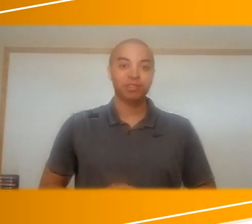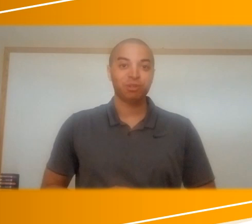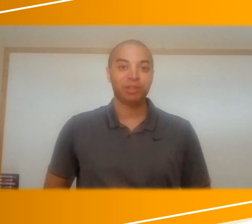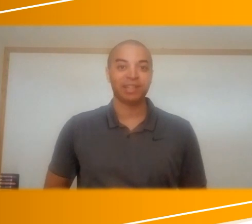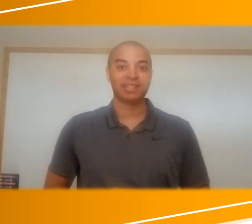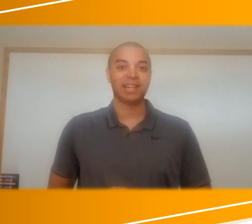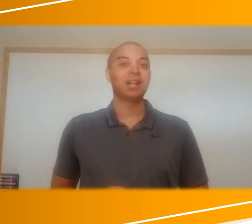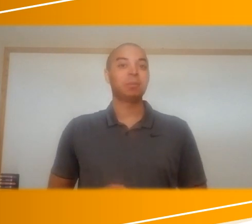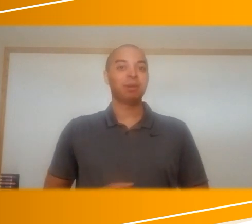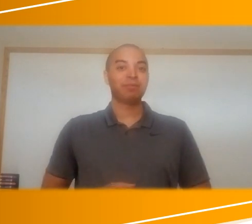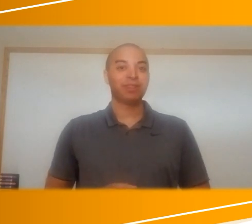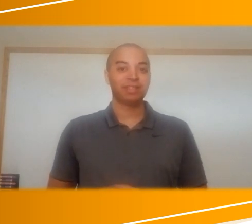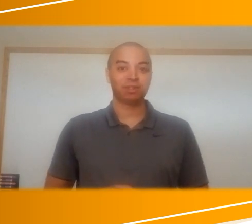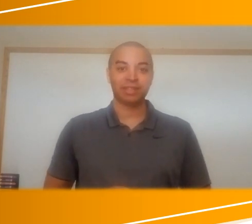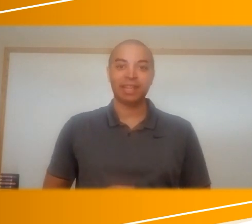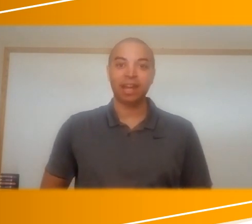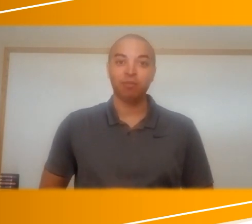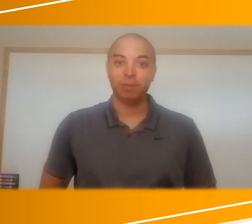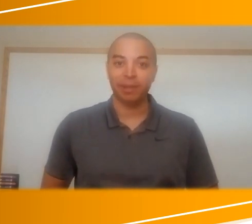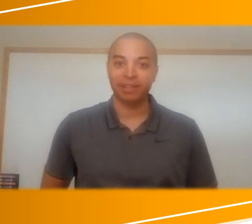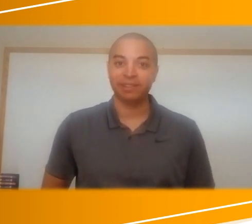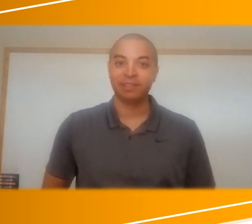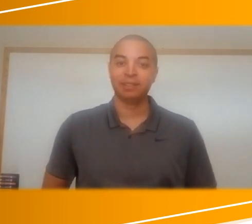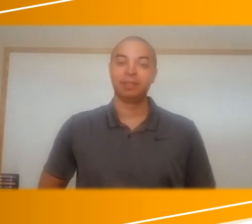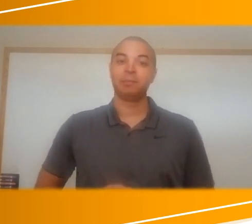Thanks for joining us. I hope you had fun learning the